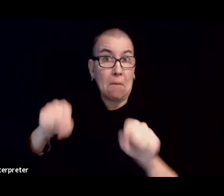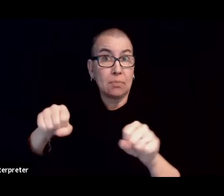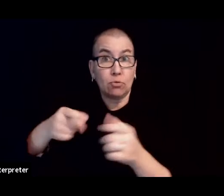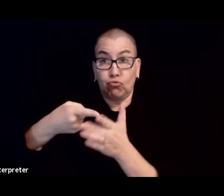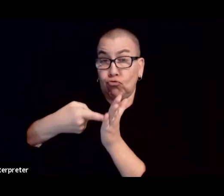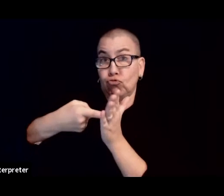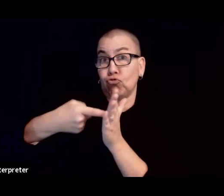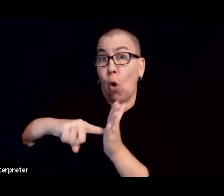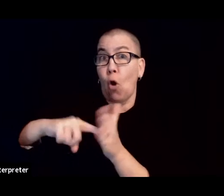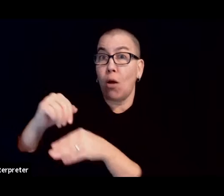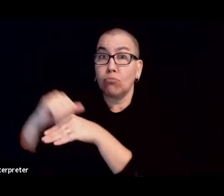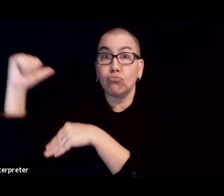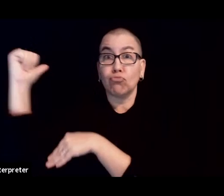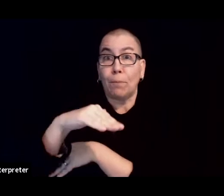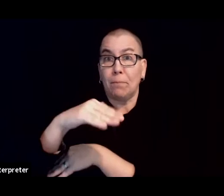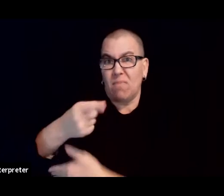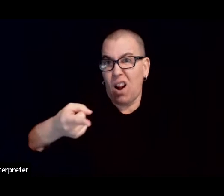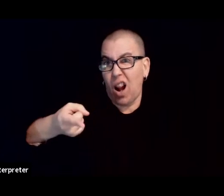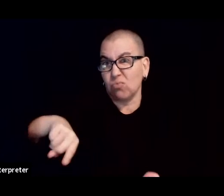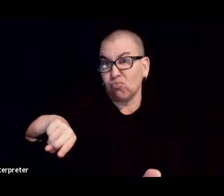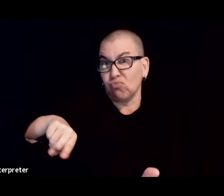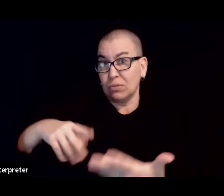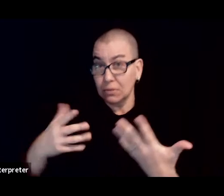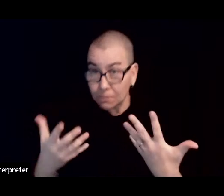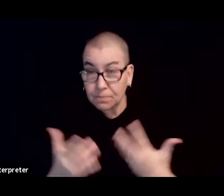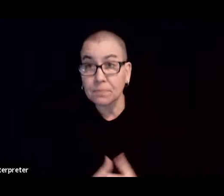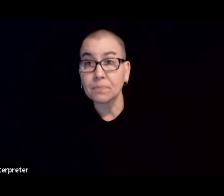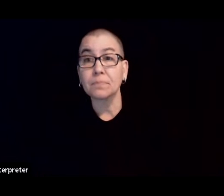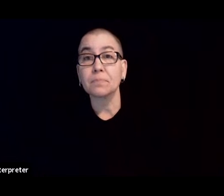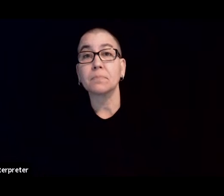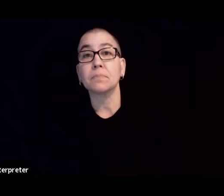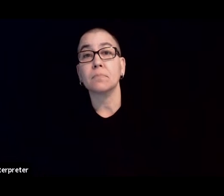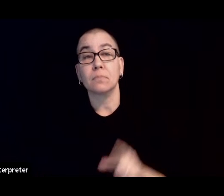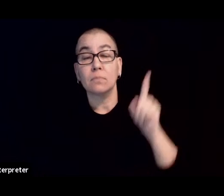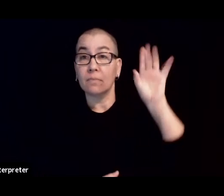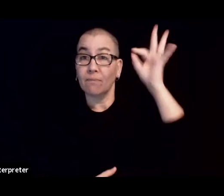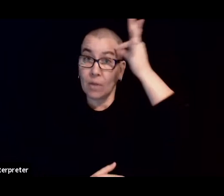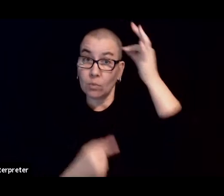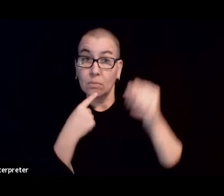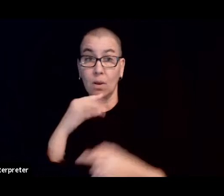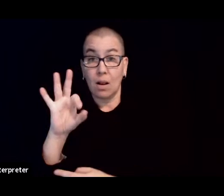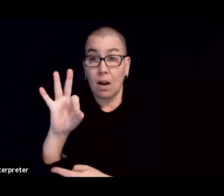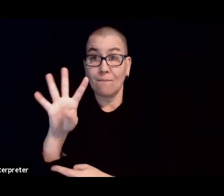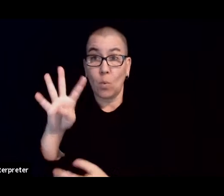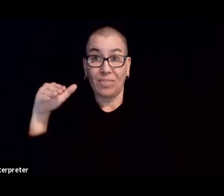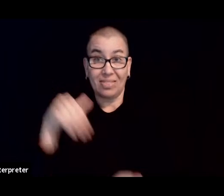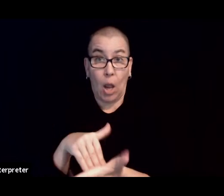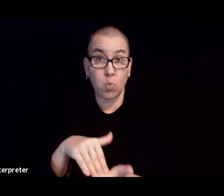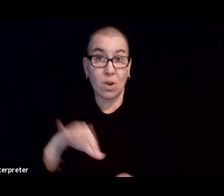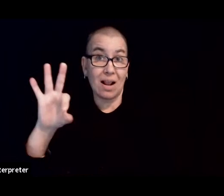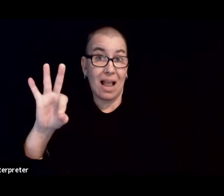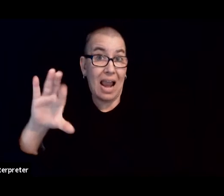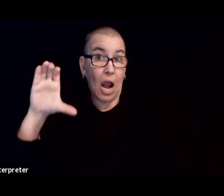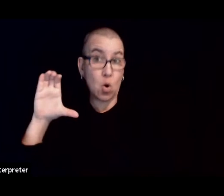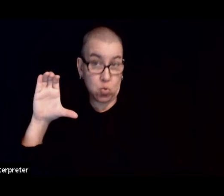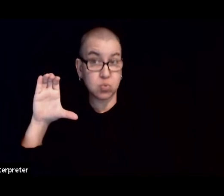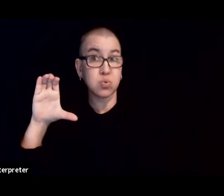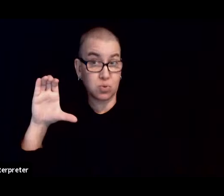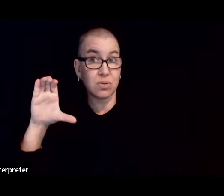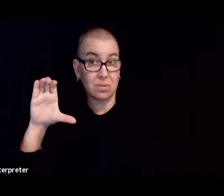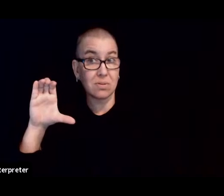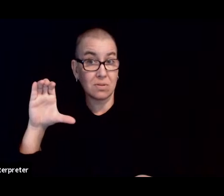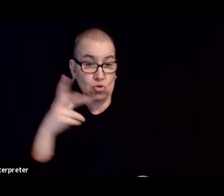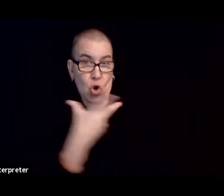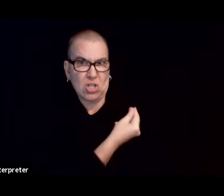to 94,900 doses for Minnesota in the first shipment of this